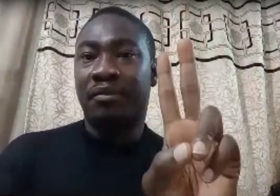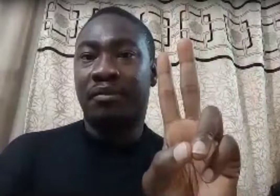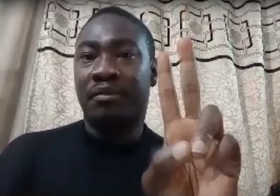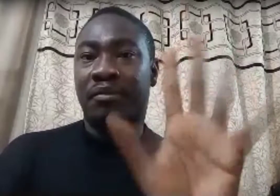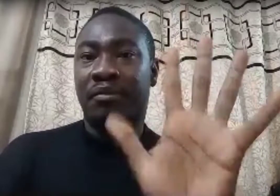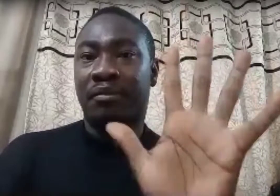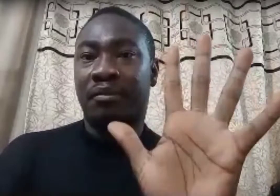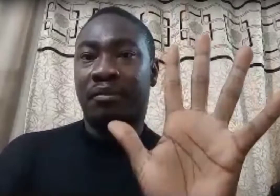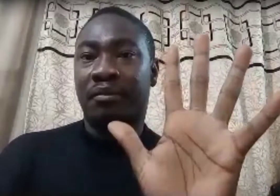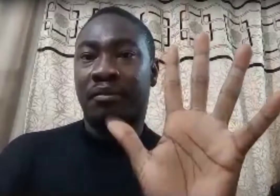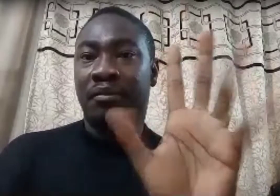25.